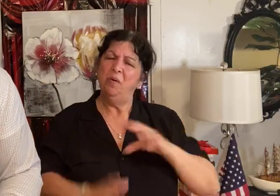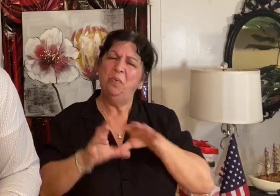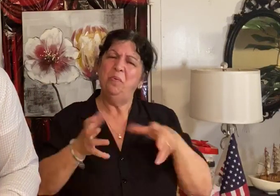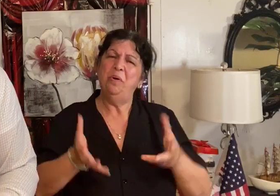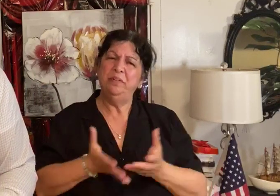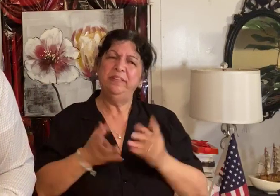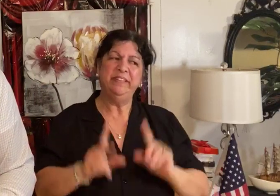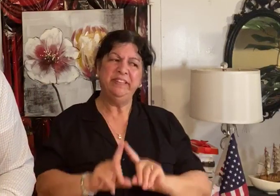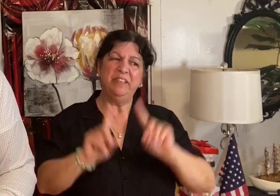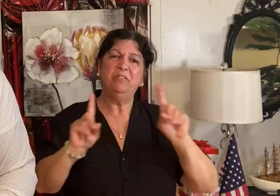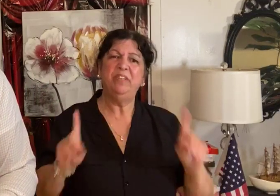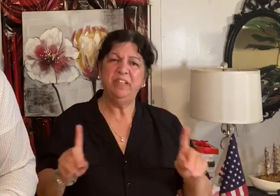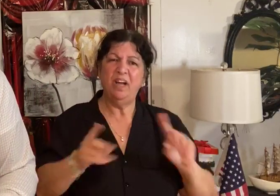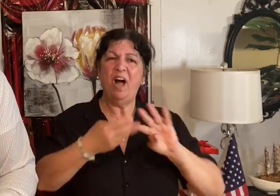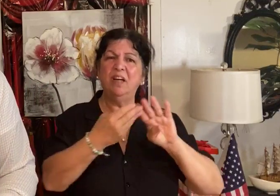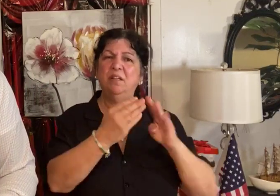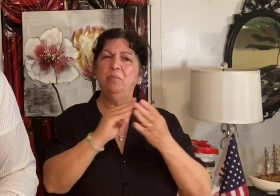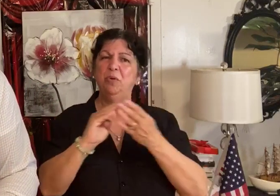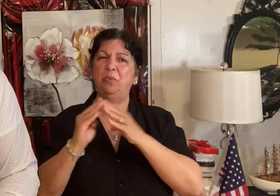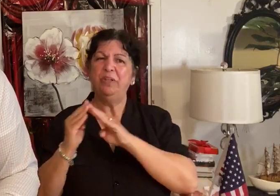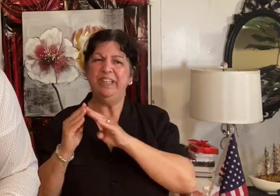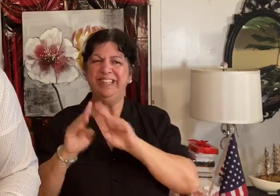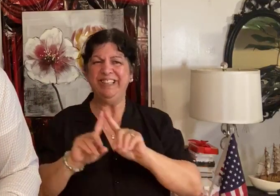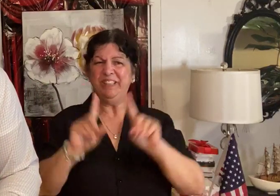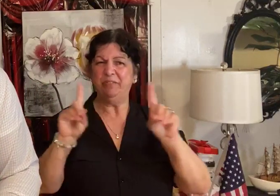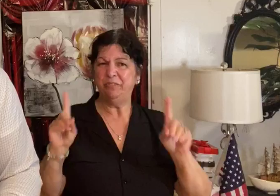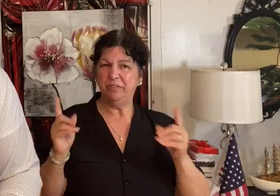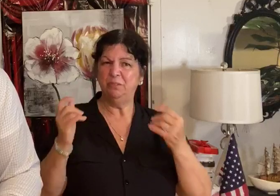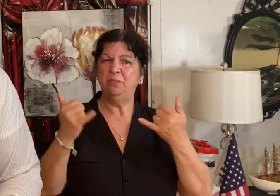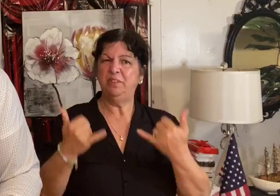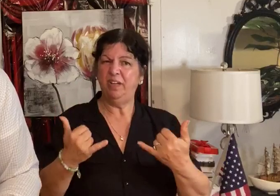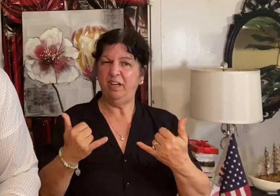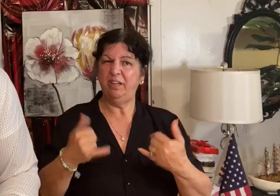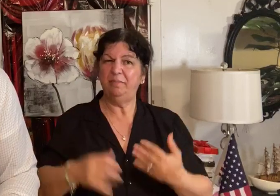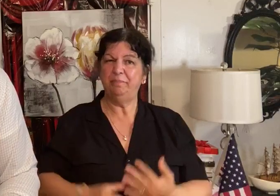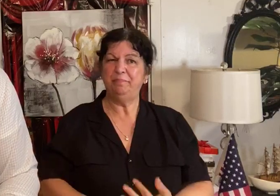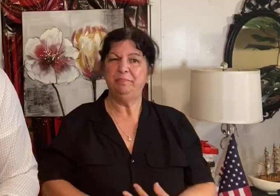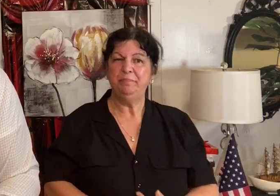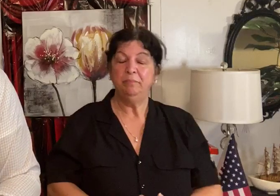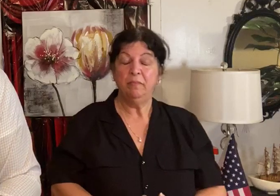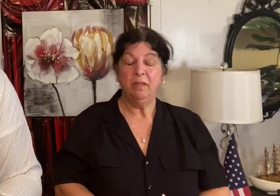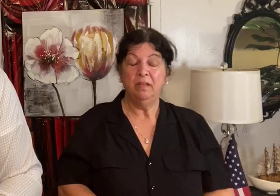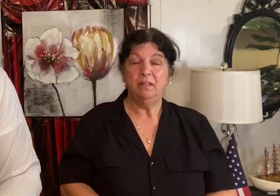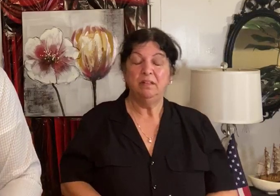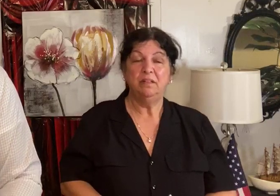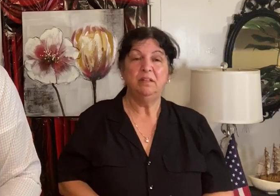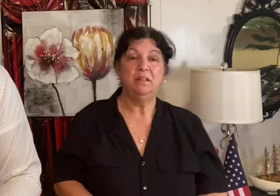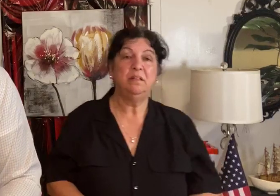different. Our community is a lot different. And, you know,